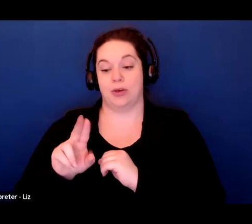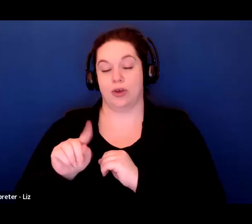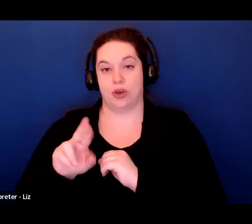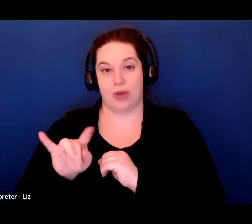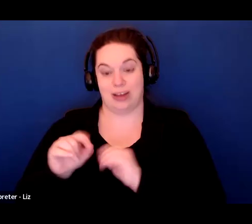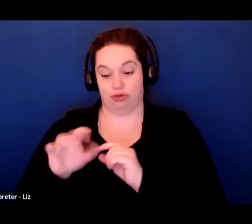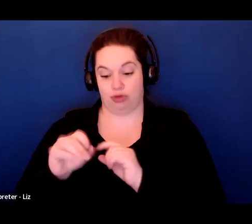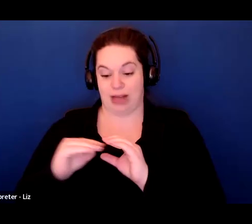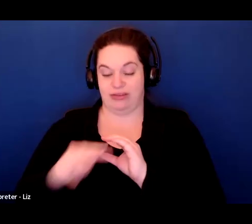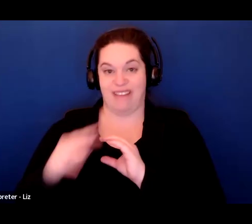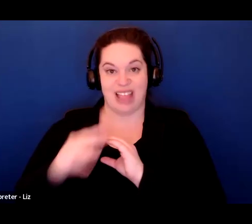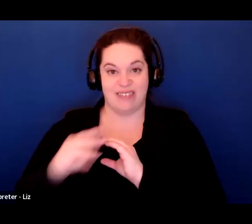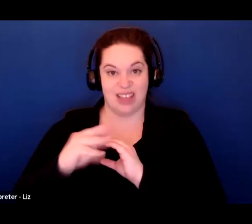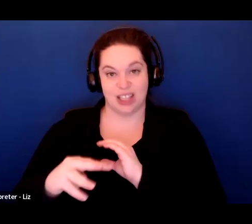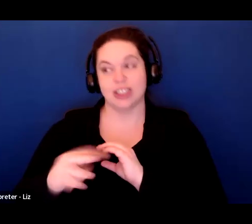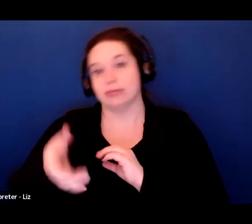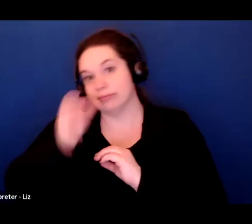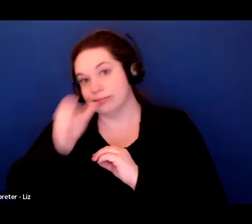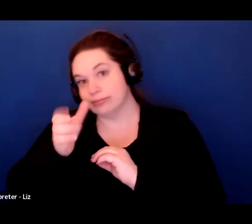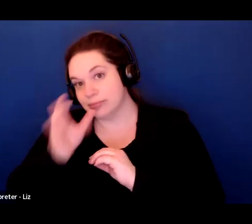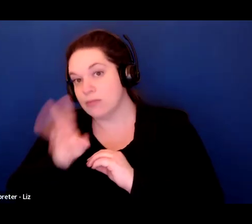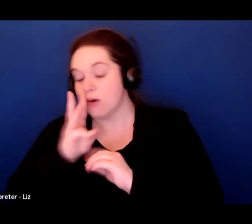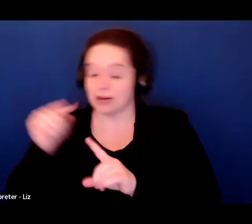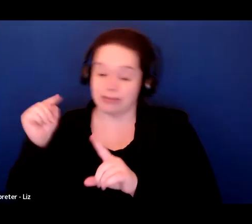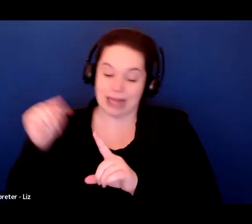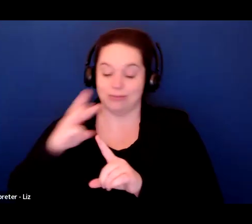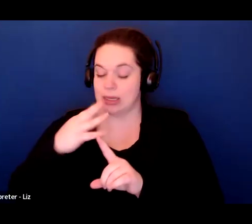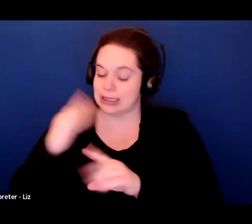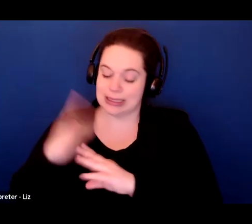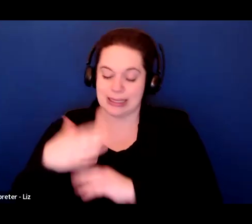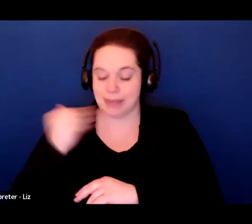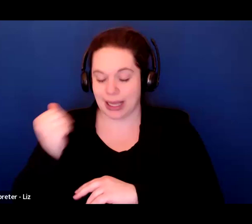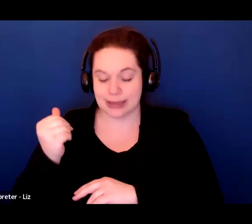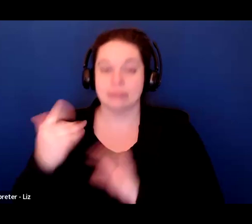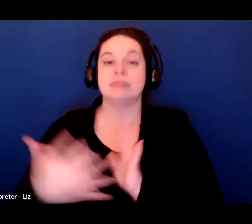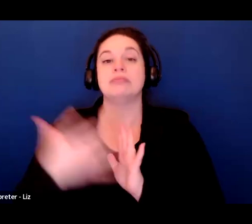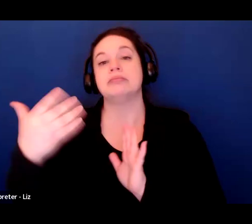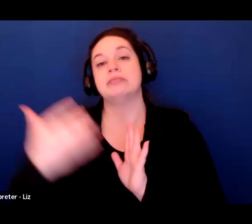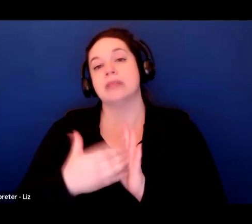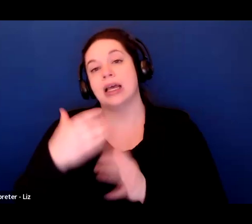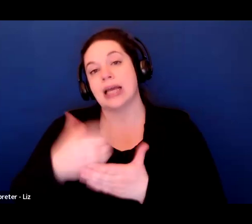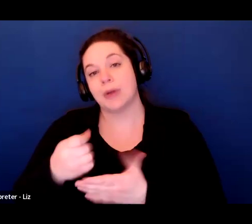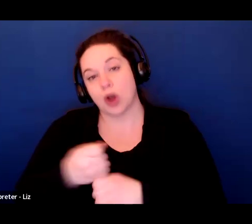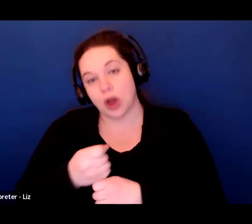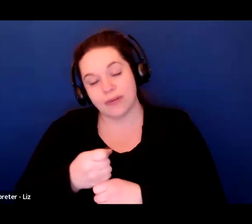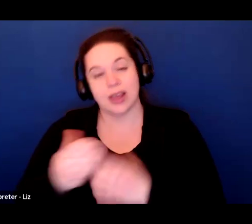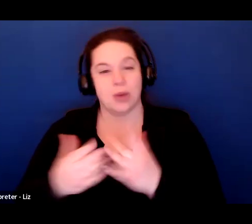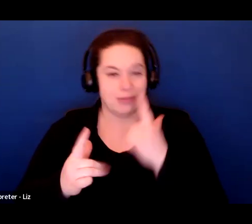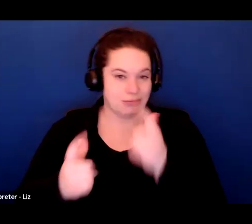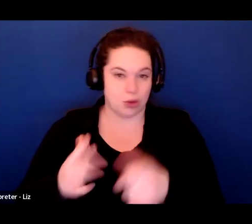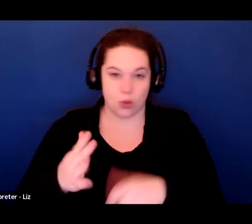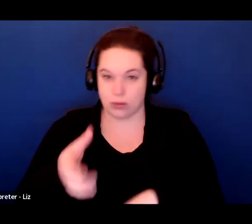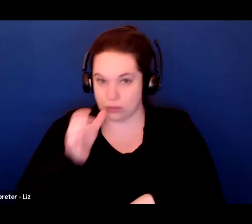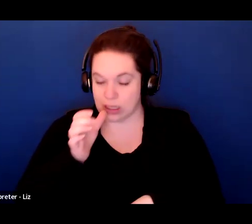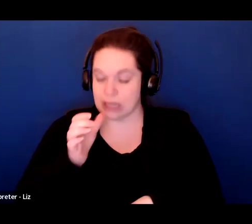coffee, you can have an occasional whatever kind of drink you want to drink. But be very careful about the sugar.